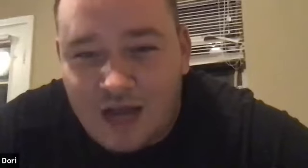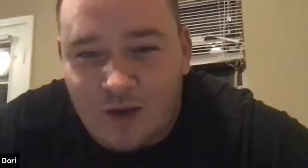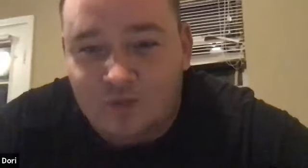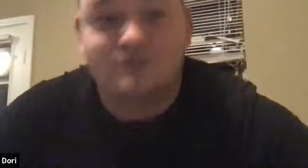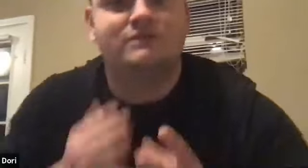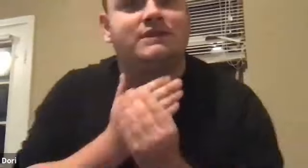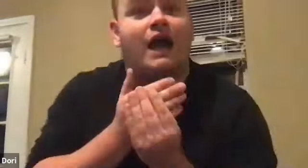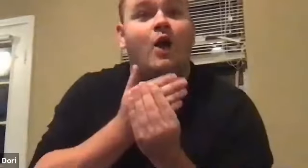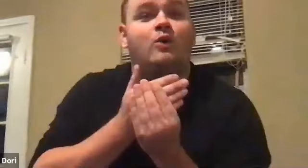Tacos.